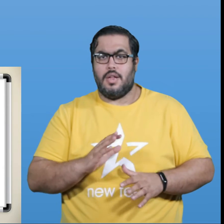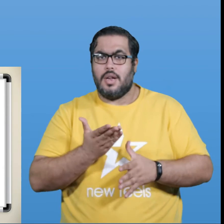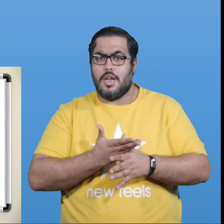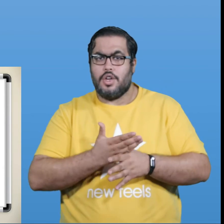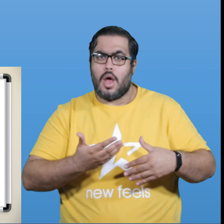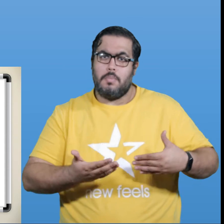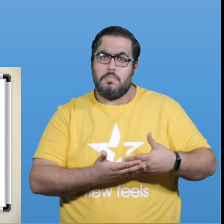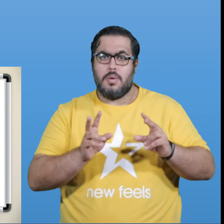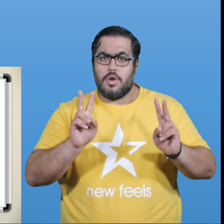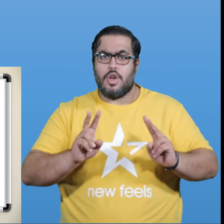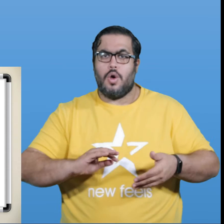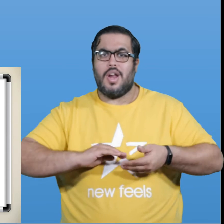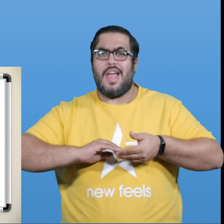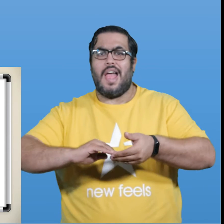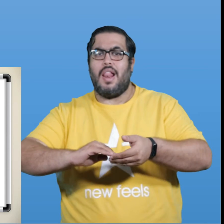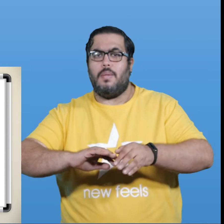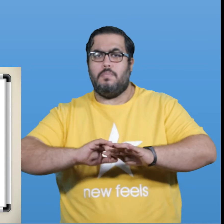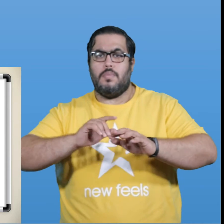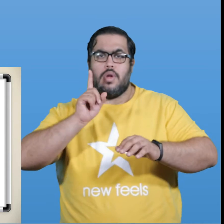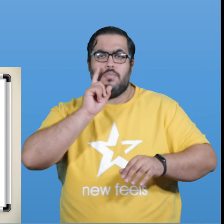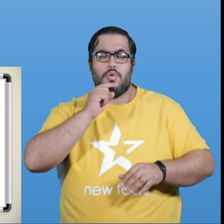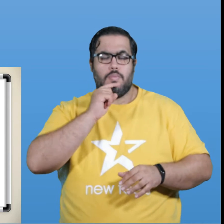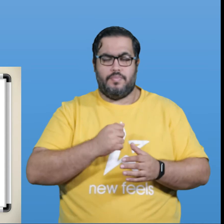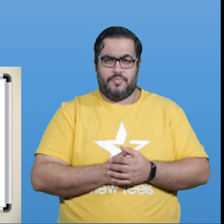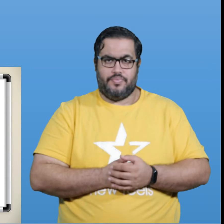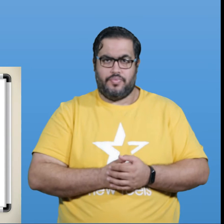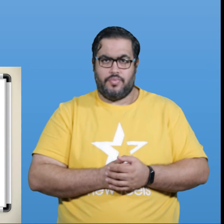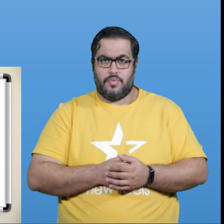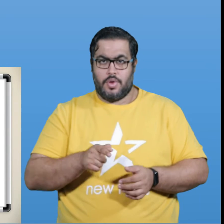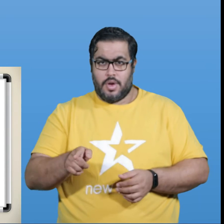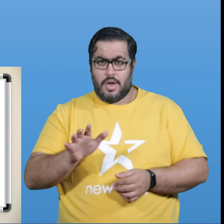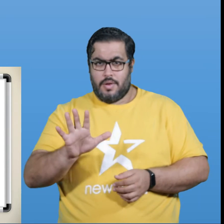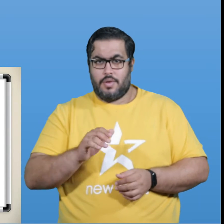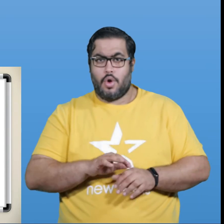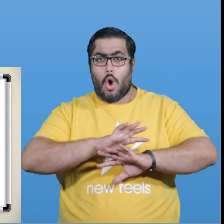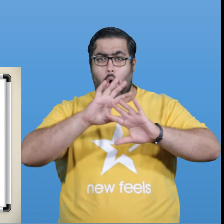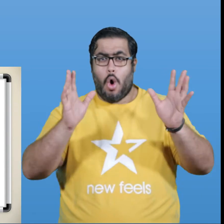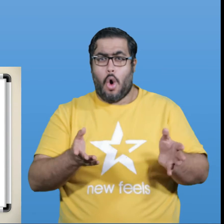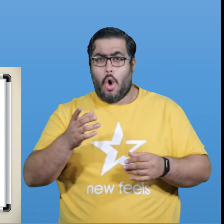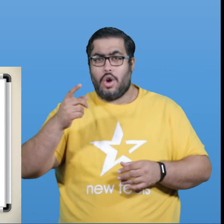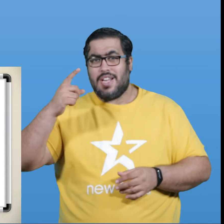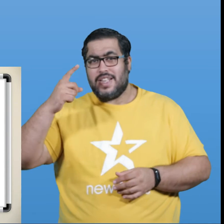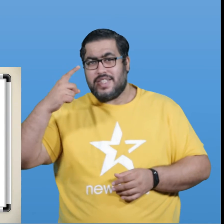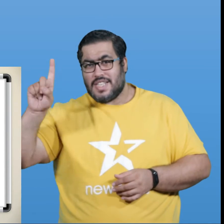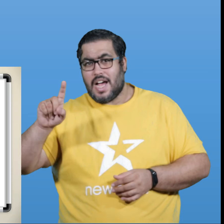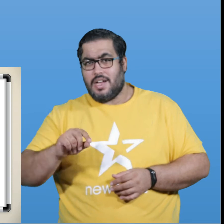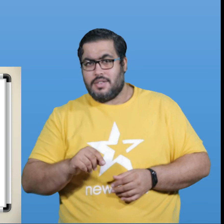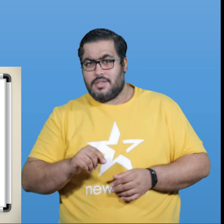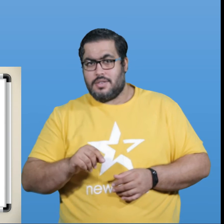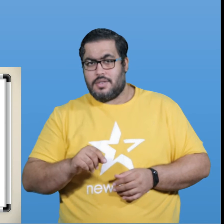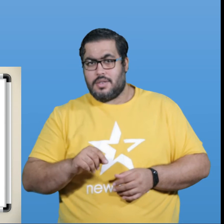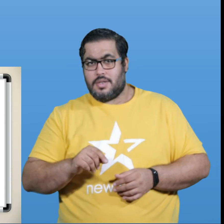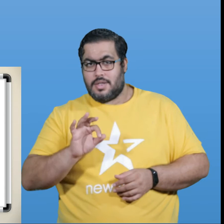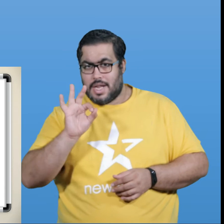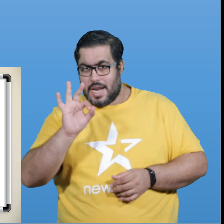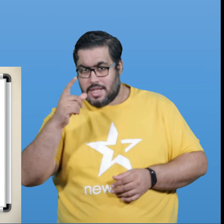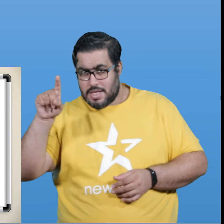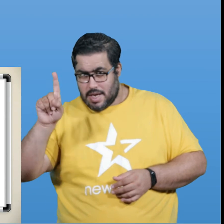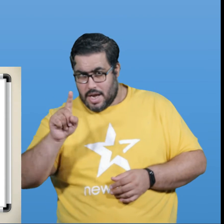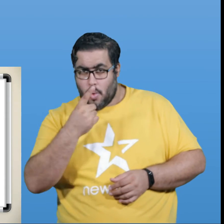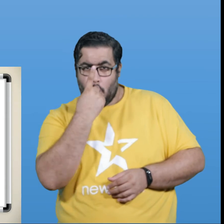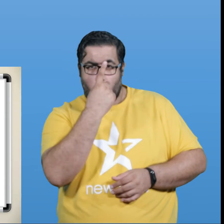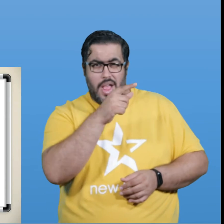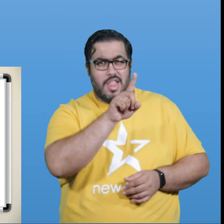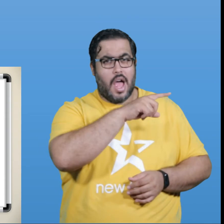parents. Now, question number 5, all sentences are true, except. So all these statements